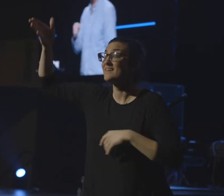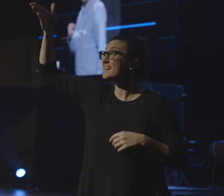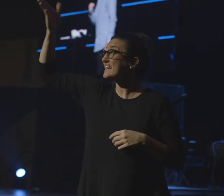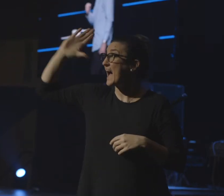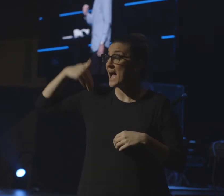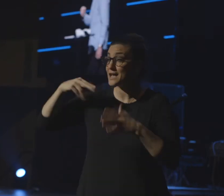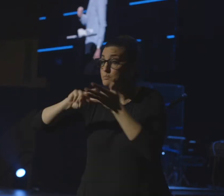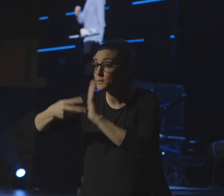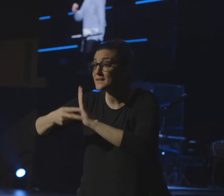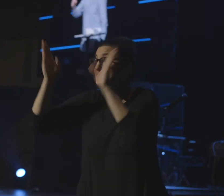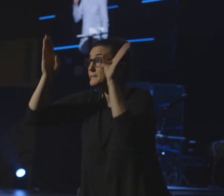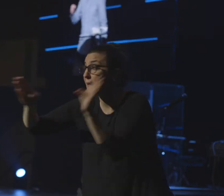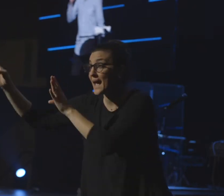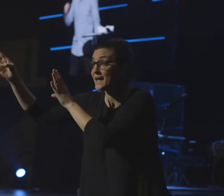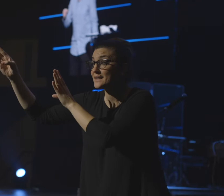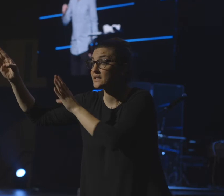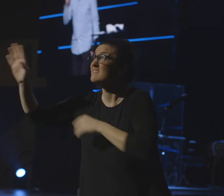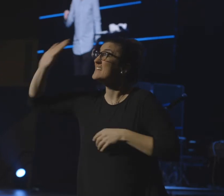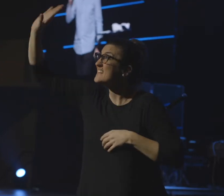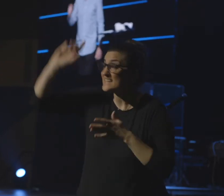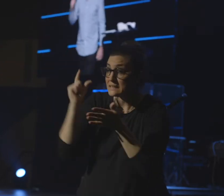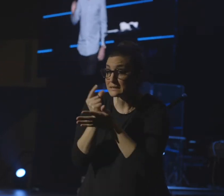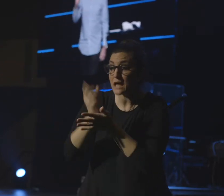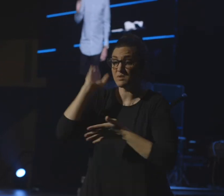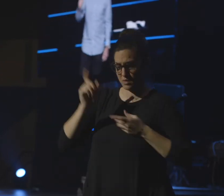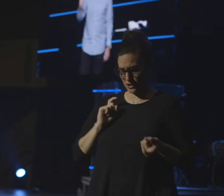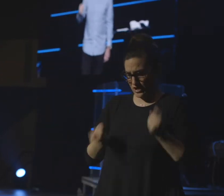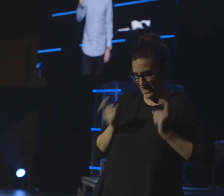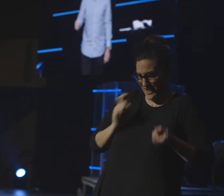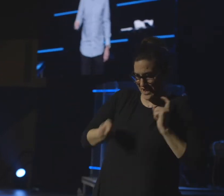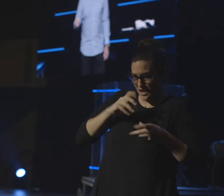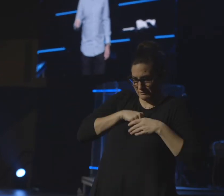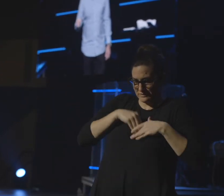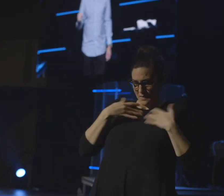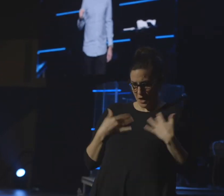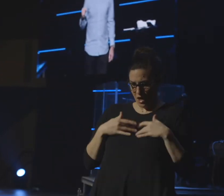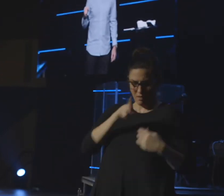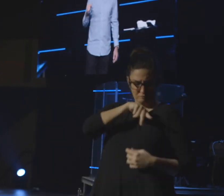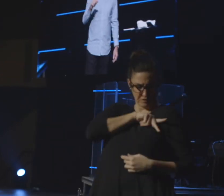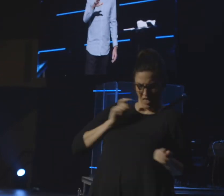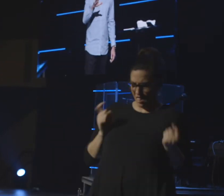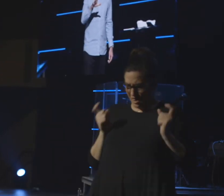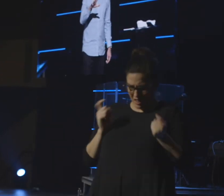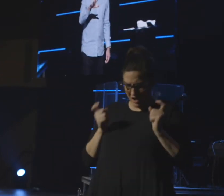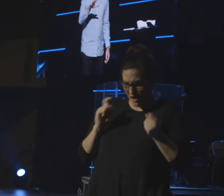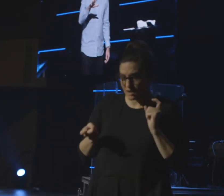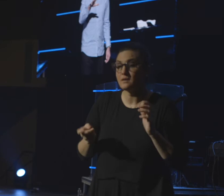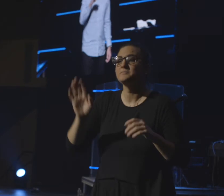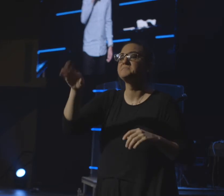to remake you, is going to smash every idol in your life over time. Tim Keller, in one of his books, said this. What's an